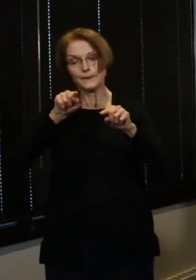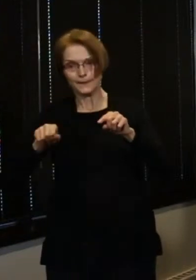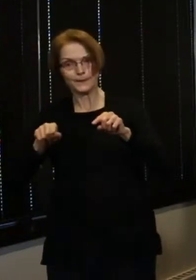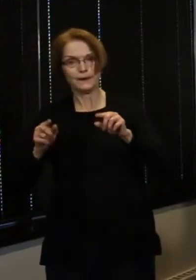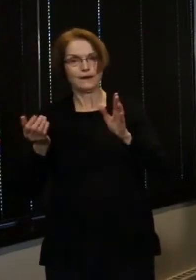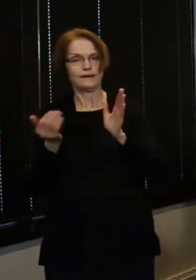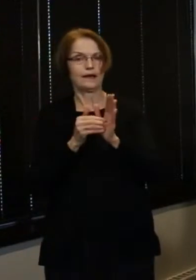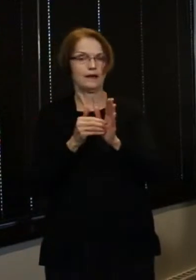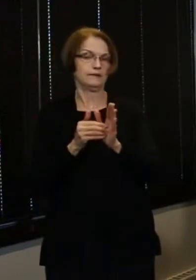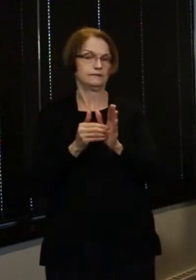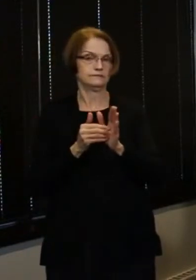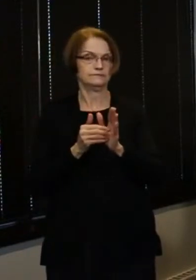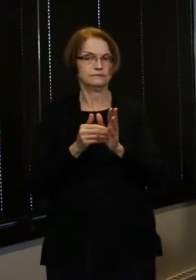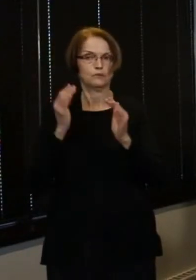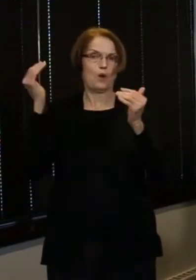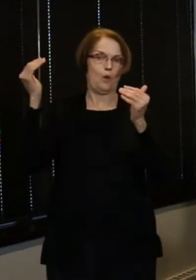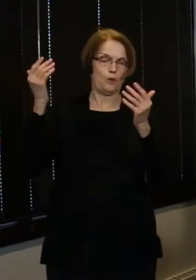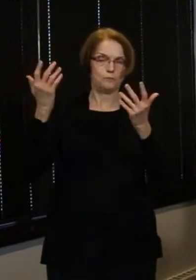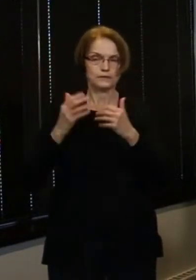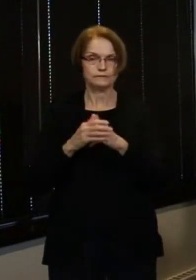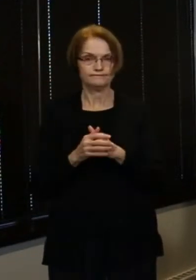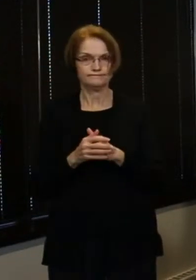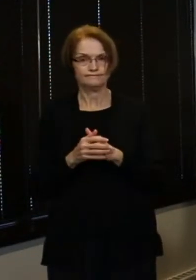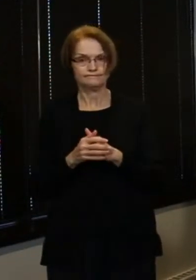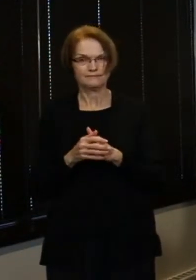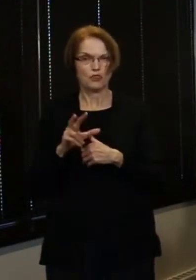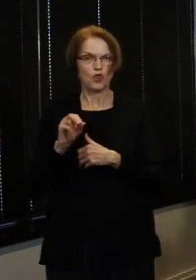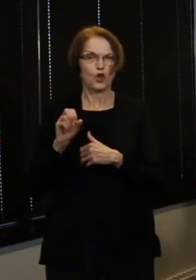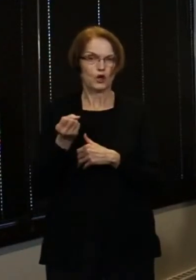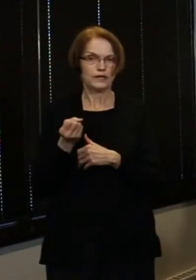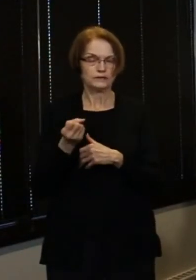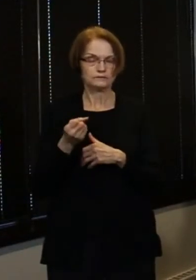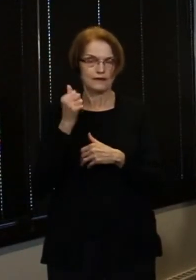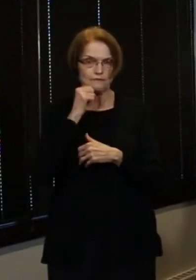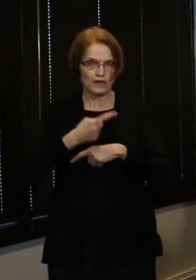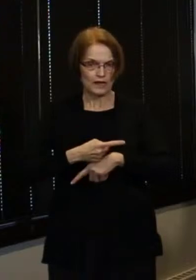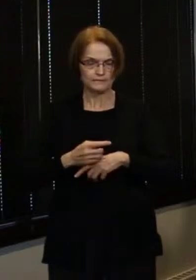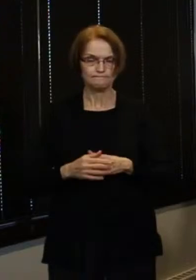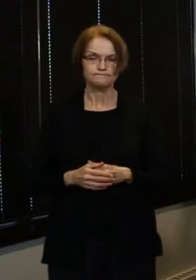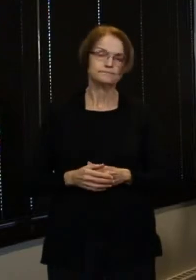down to where we were previously, which is down into the 30s.